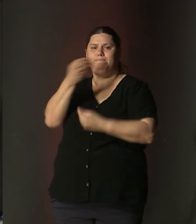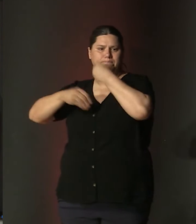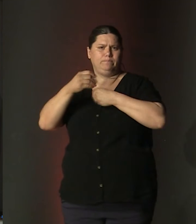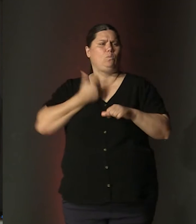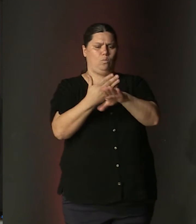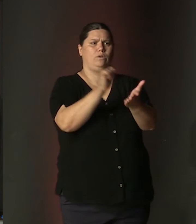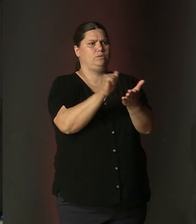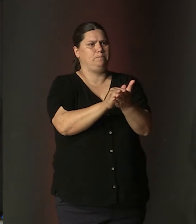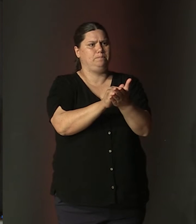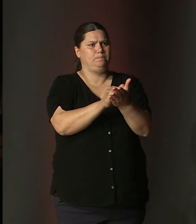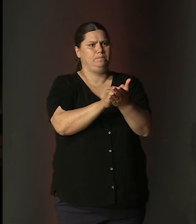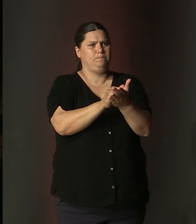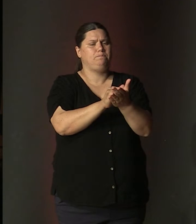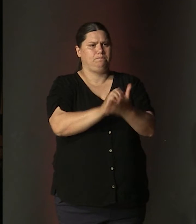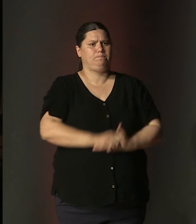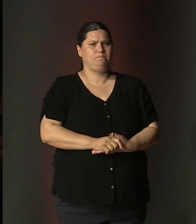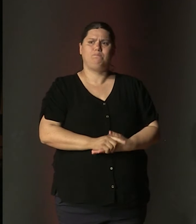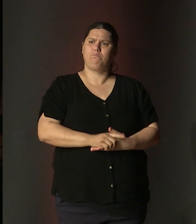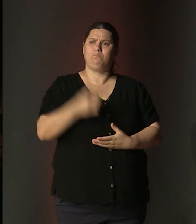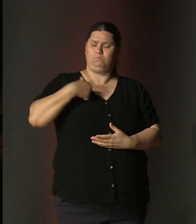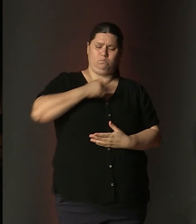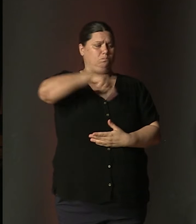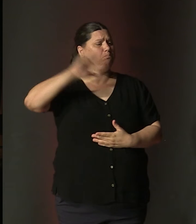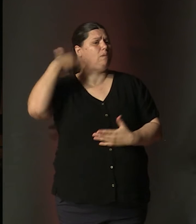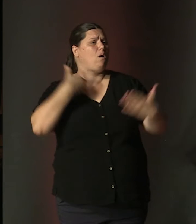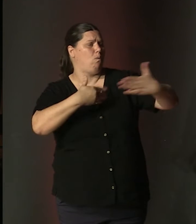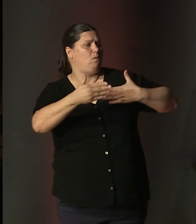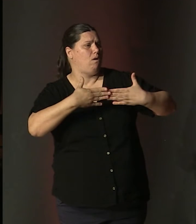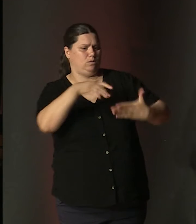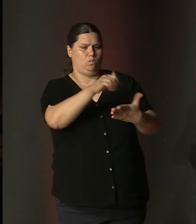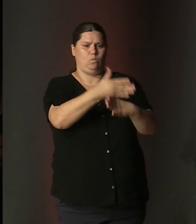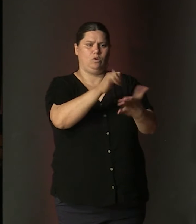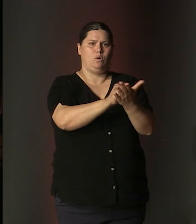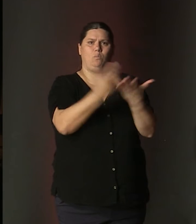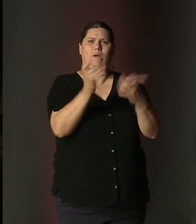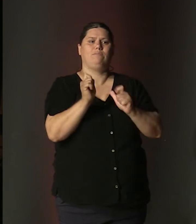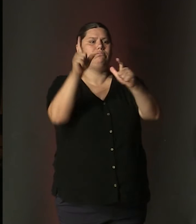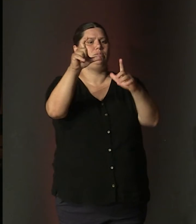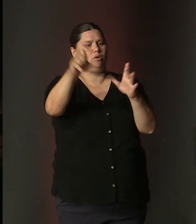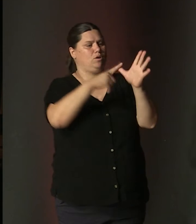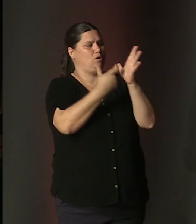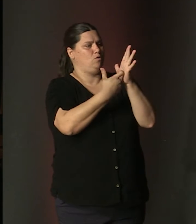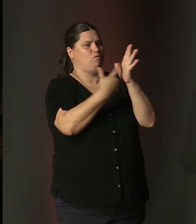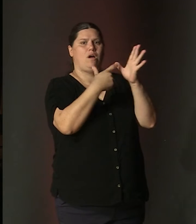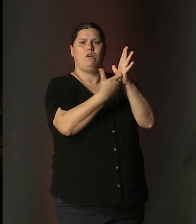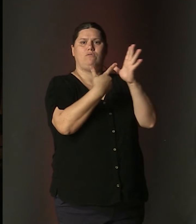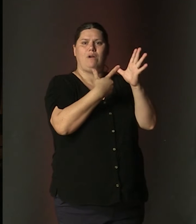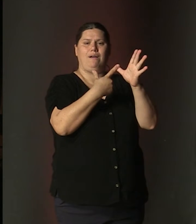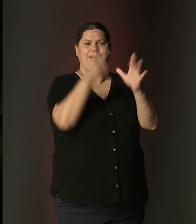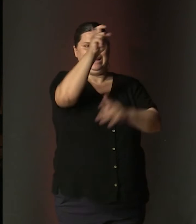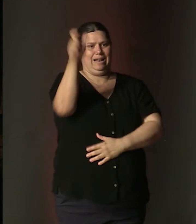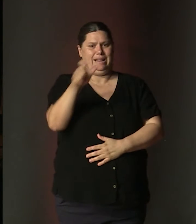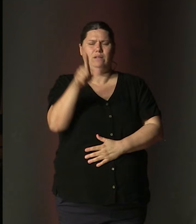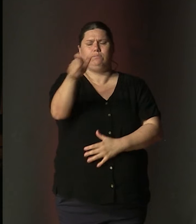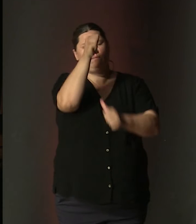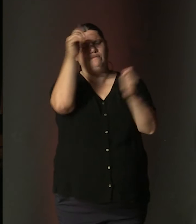provide sustenance. One of the workshops that we organised was held in Carrara, Italy. Carrara is famous for hosting some of